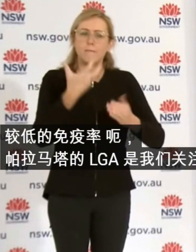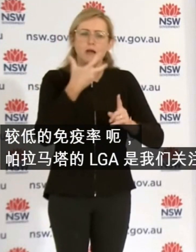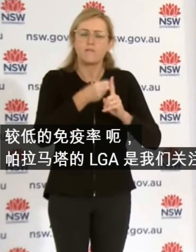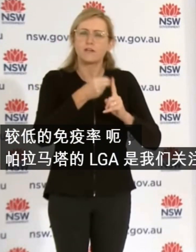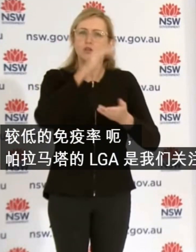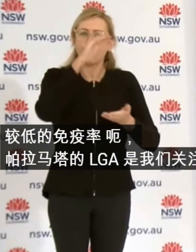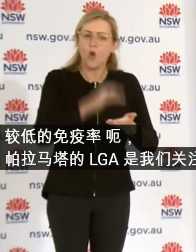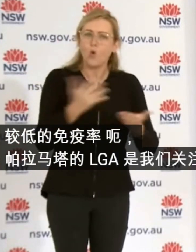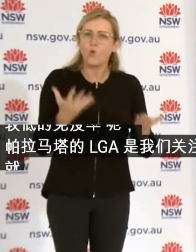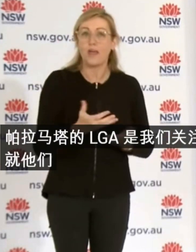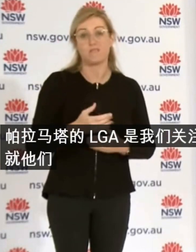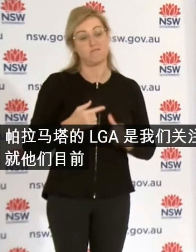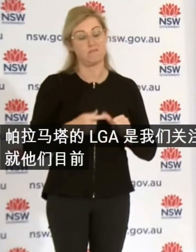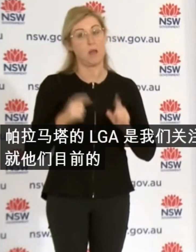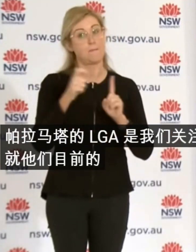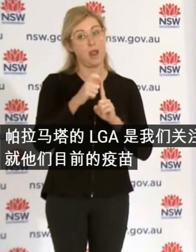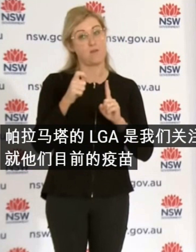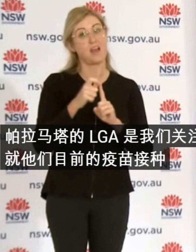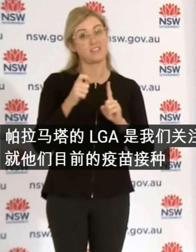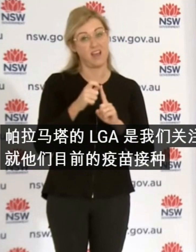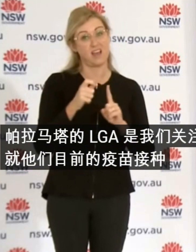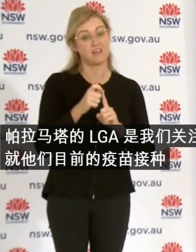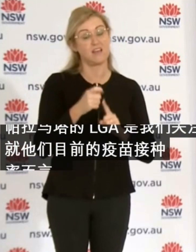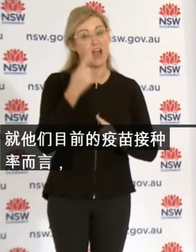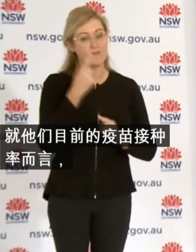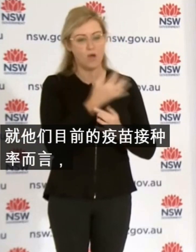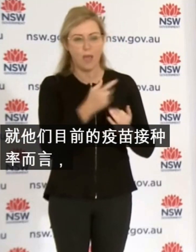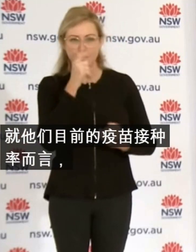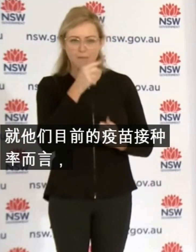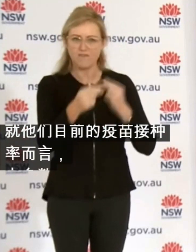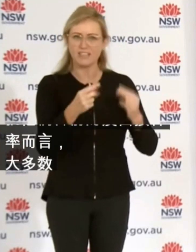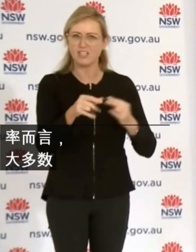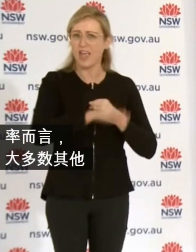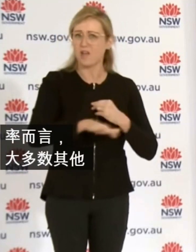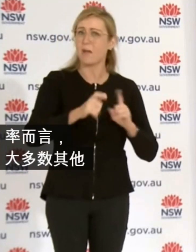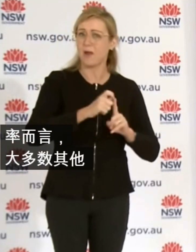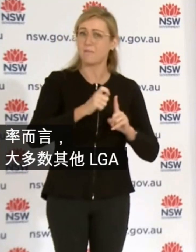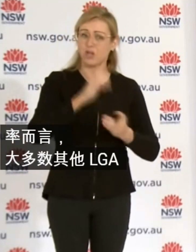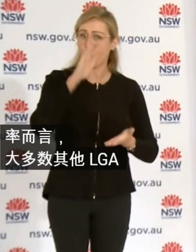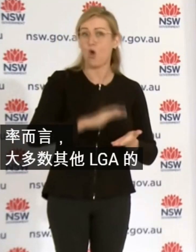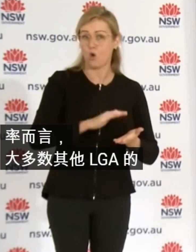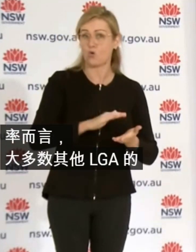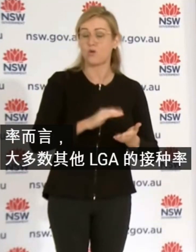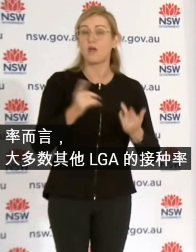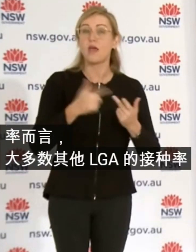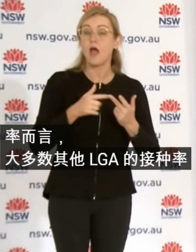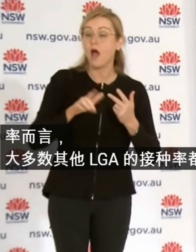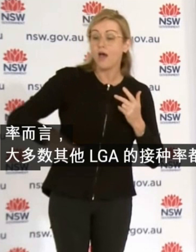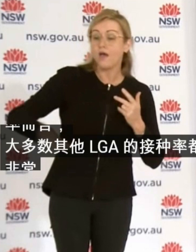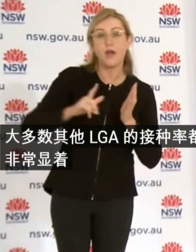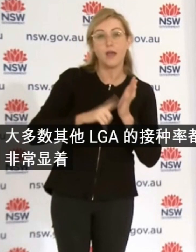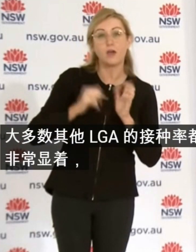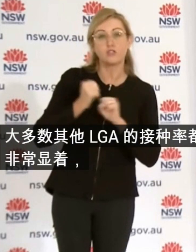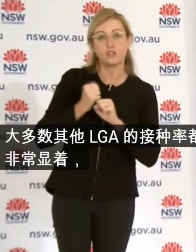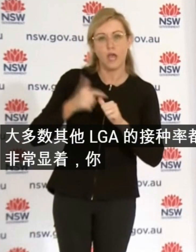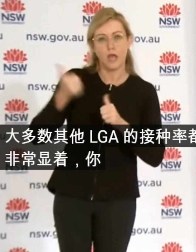of focus for us with regard to their current vaccination rate. Most of the other LGAs have come up